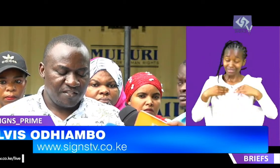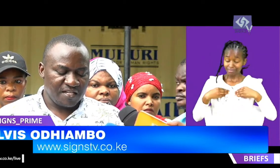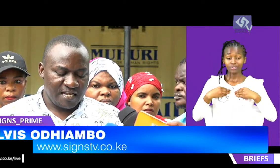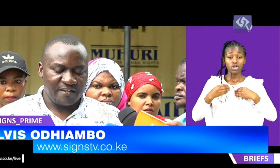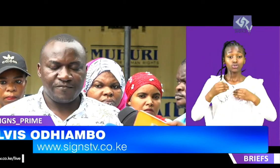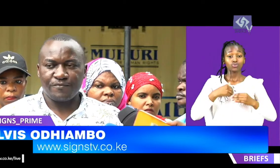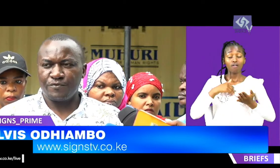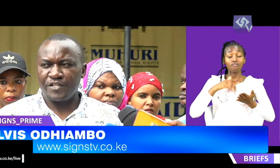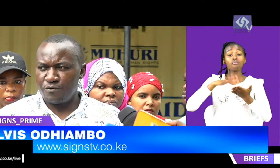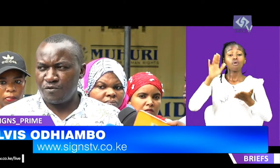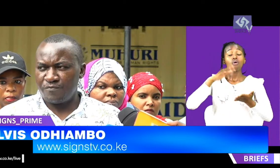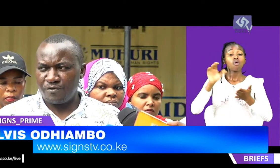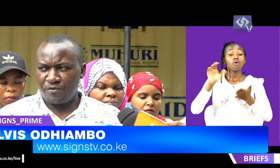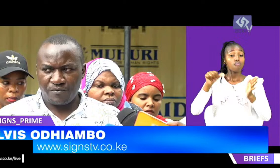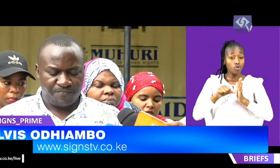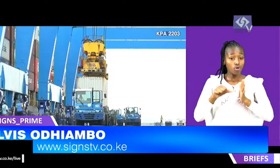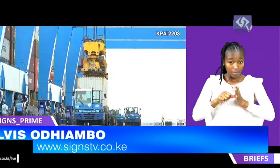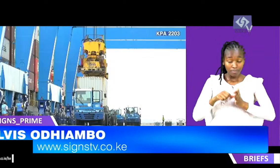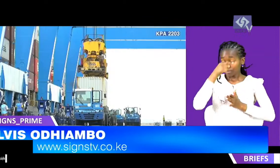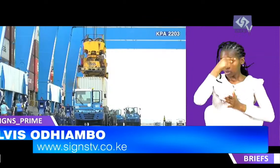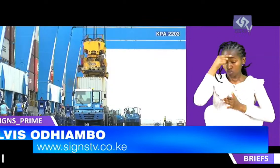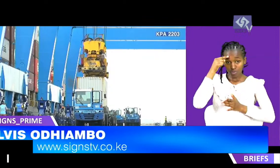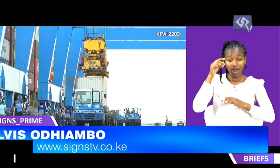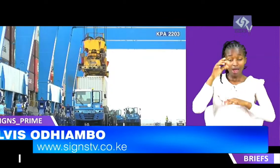breathing life to the rule of law.